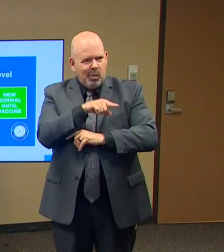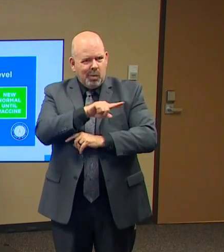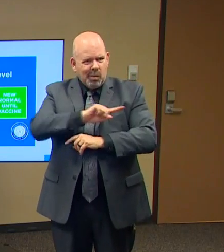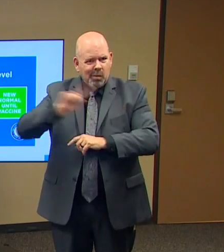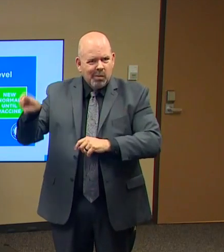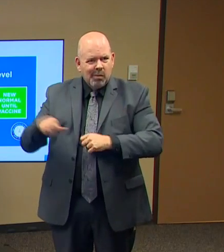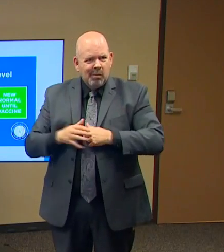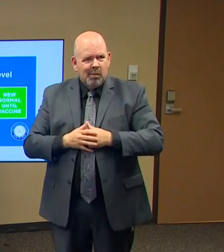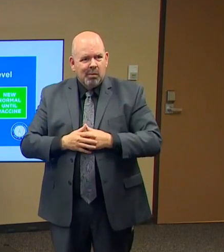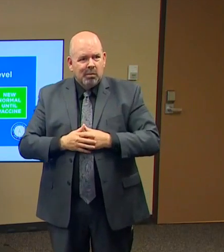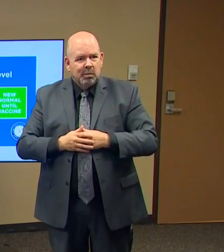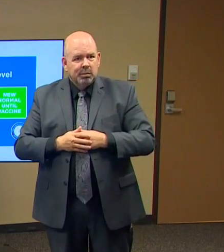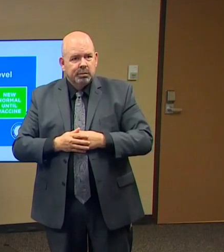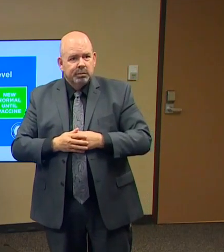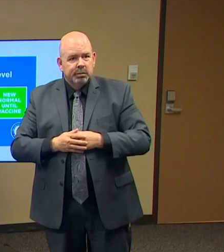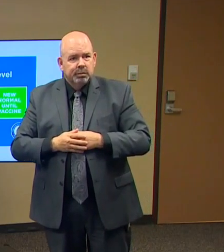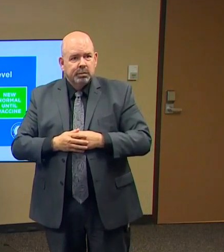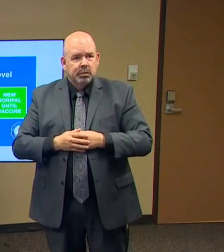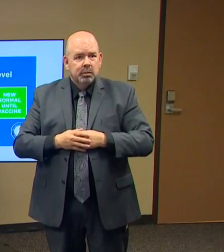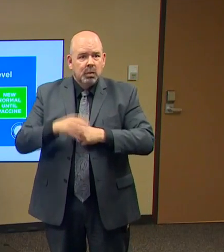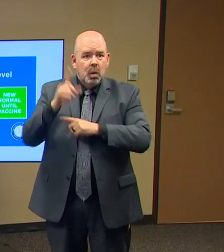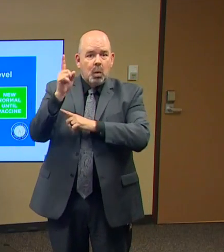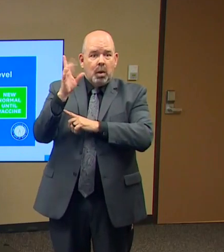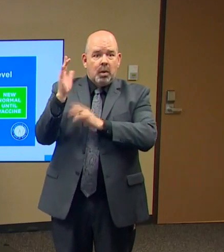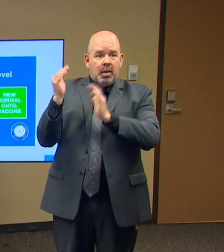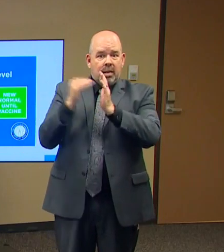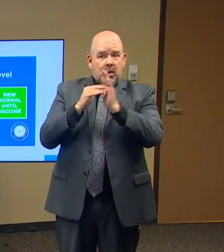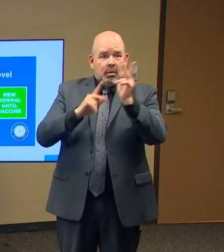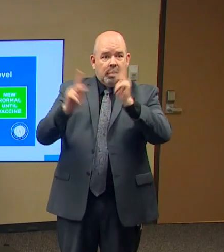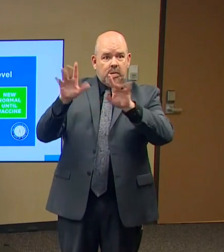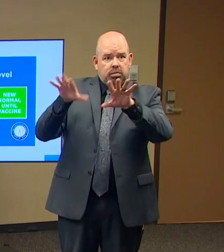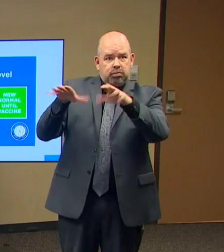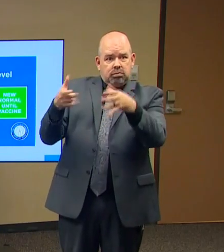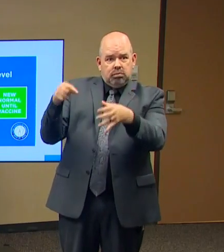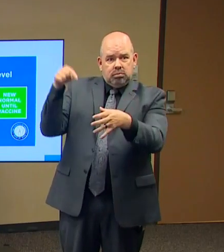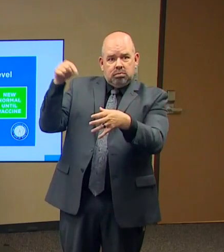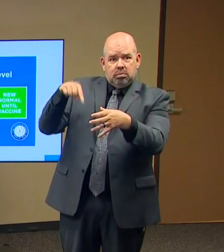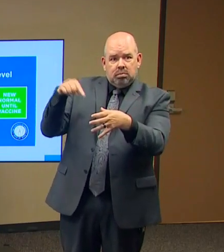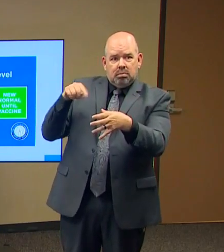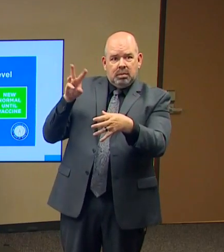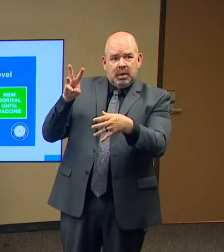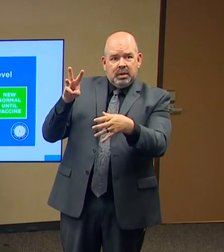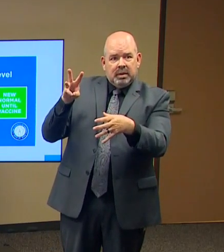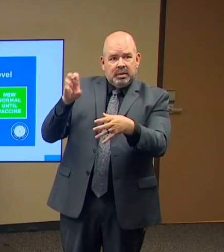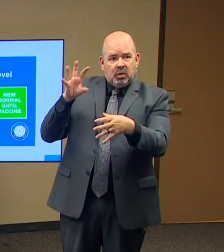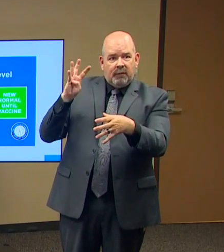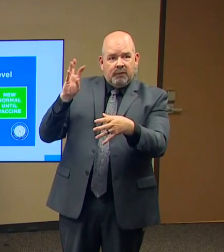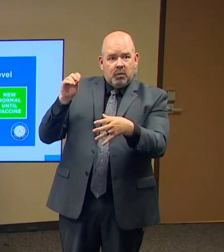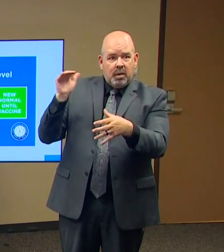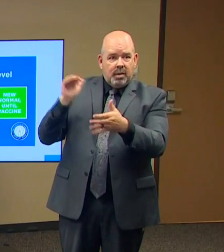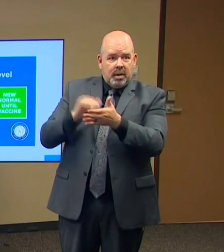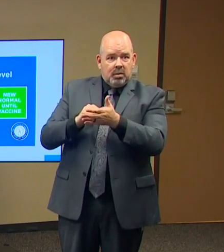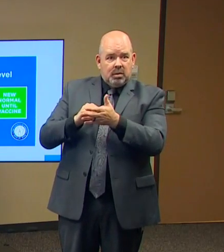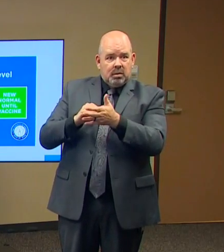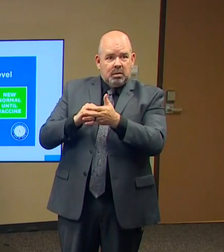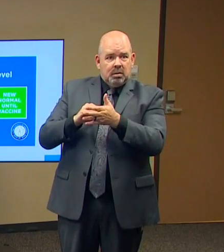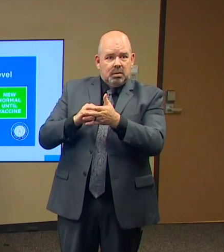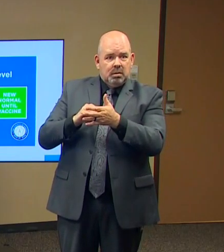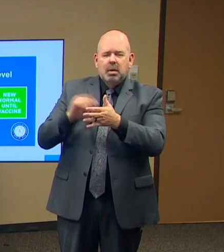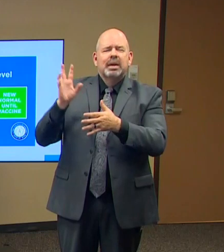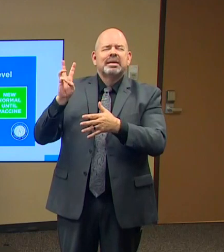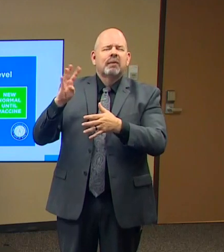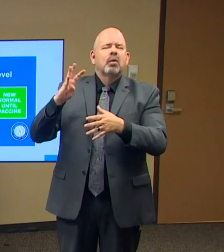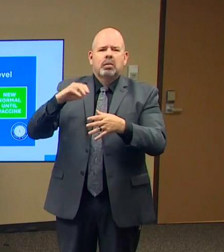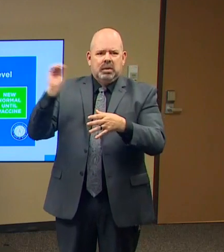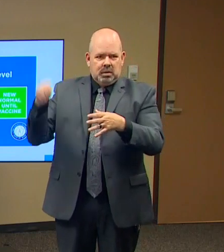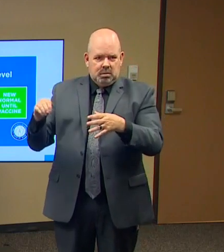people, it's 664 Hispanics compared to 43 Anglo non-Hispanics. So